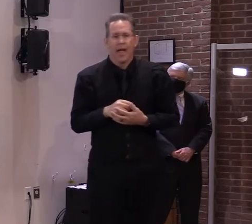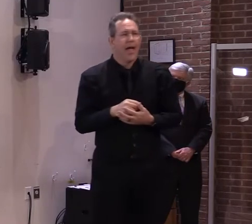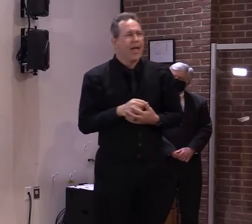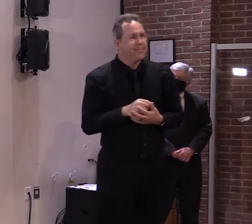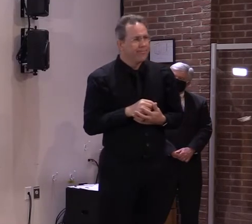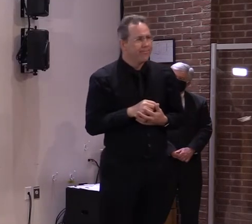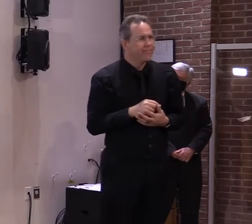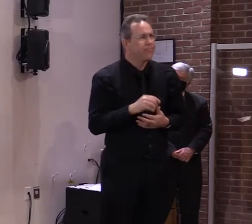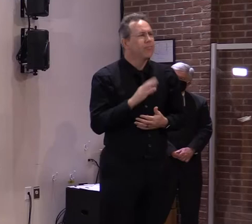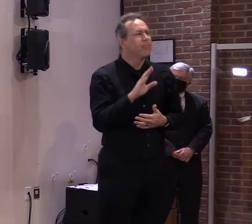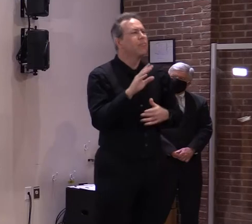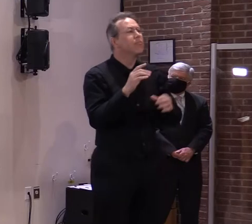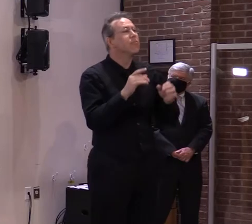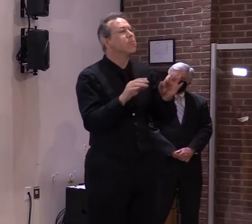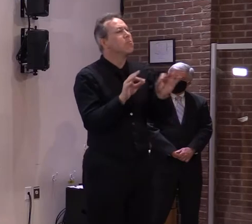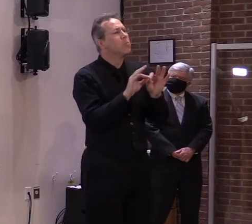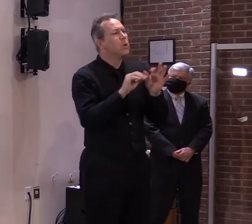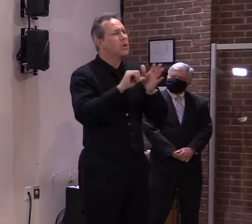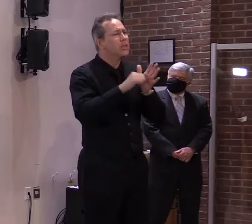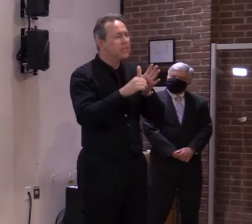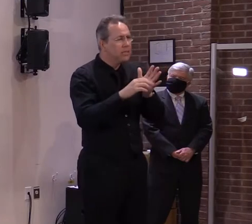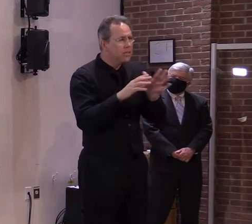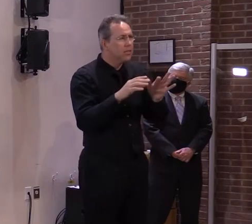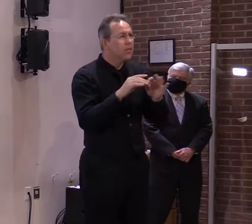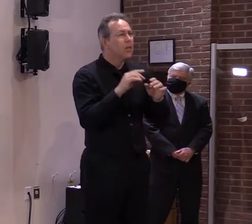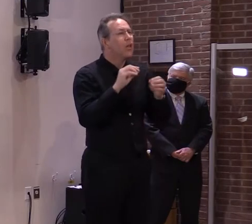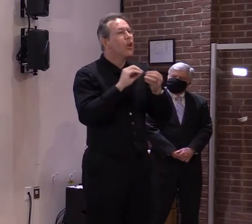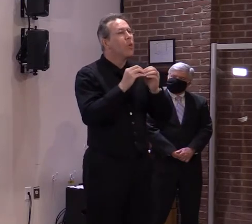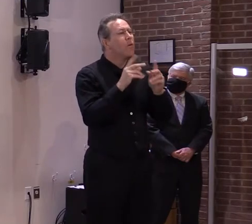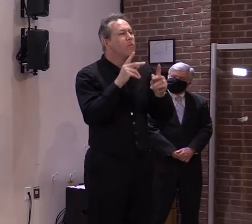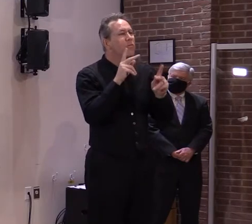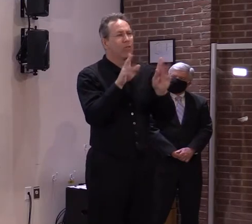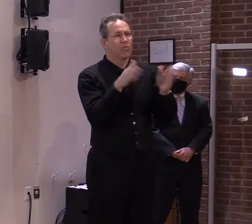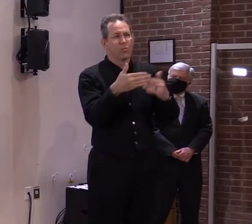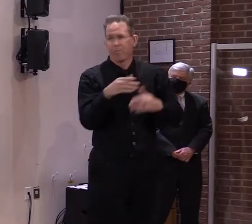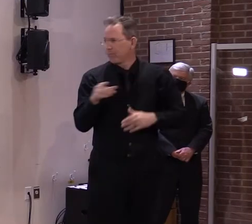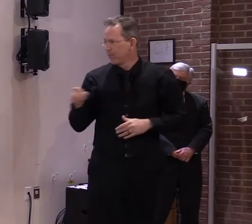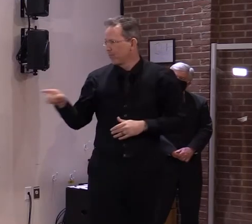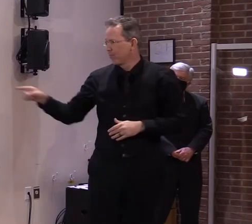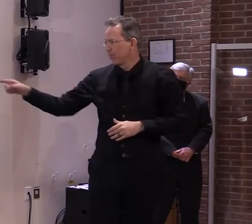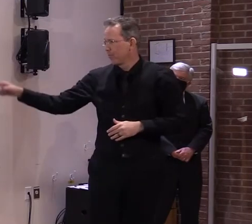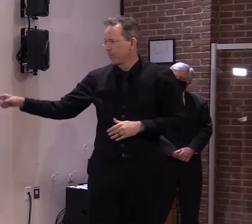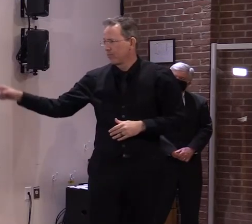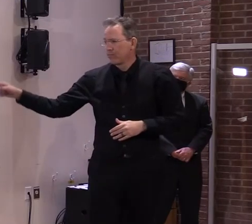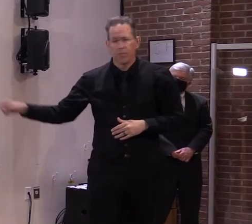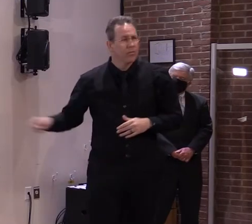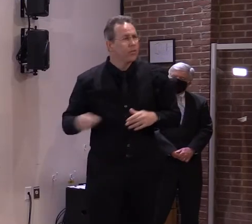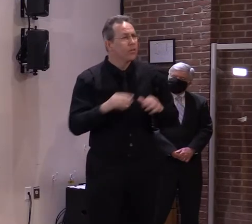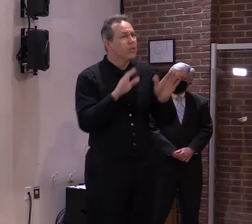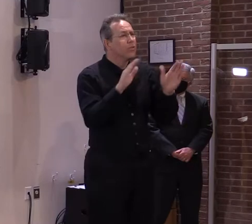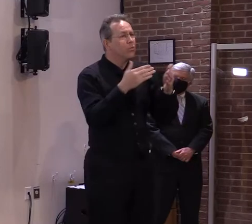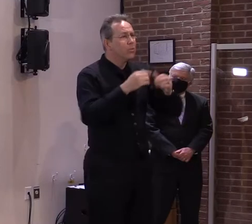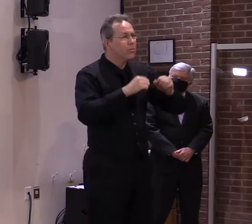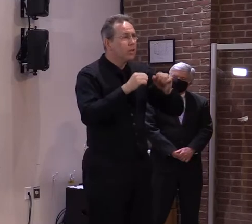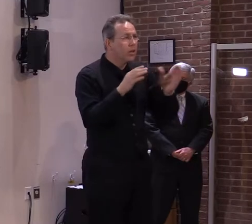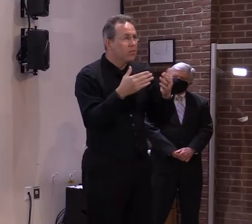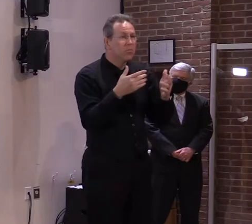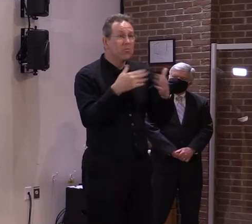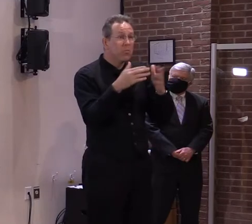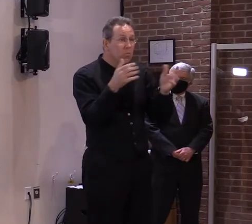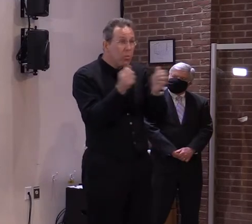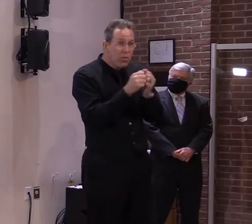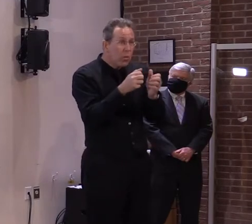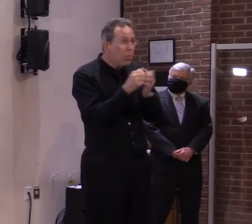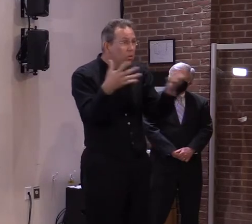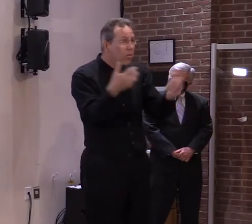if it's all vaccinated people in that space, they still should be allowing for 100 square feet per person in indoors. And